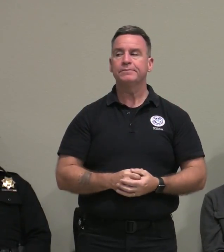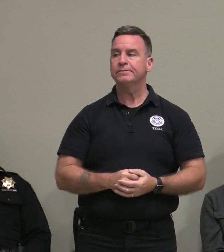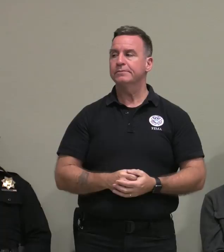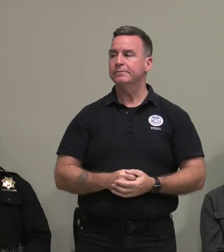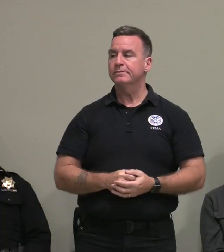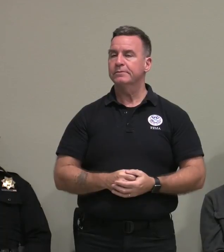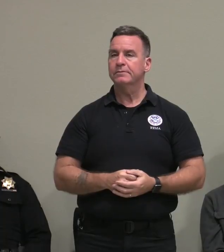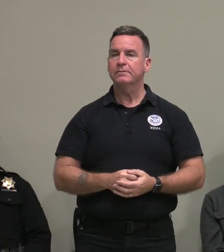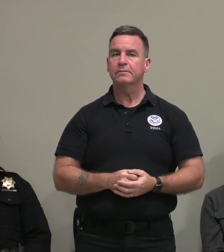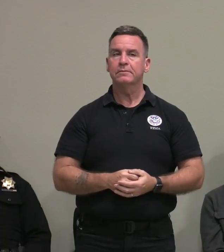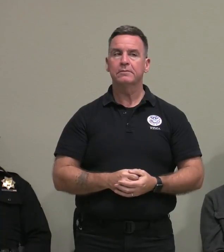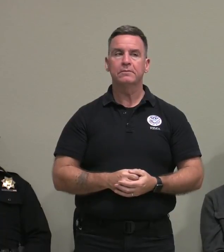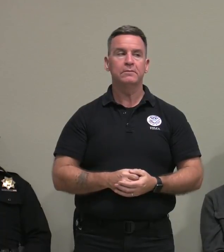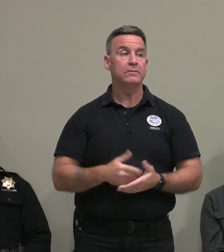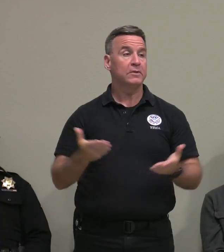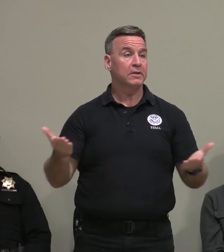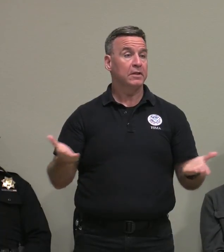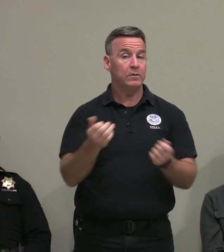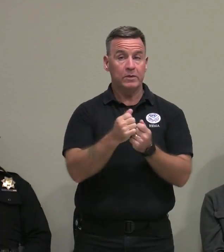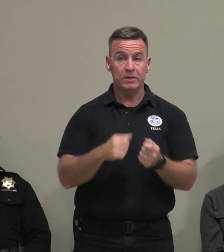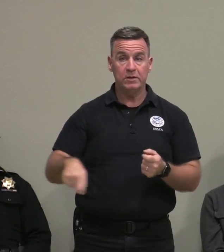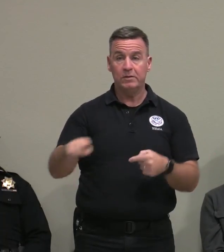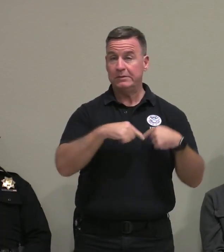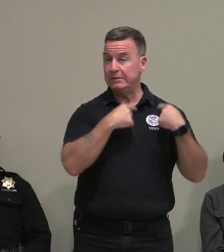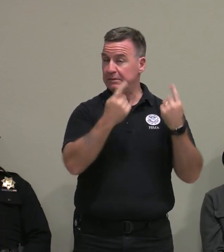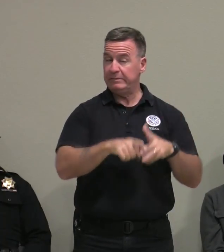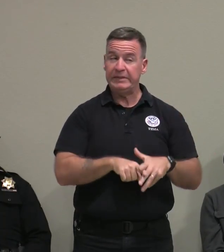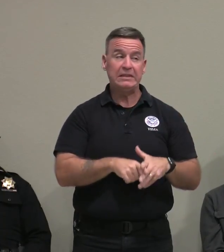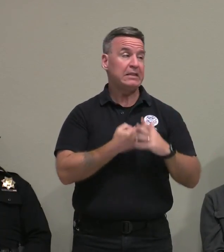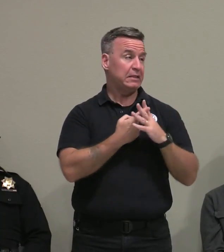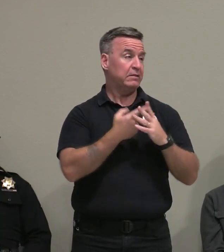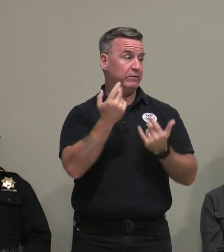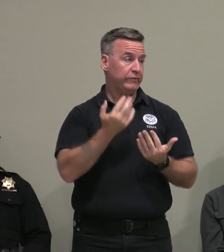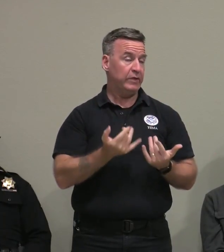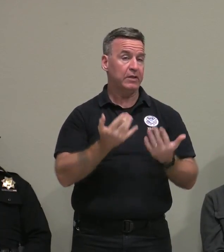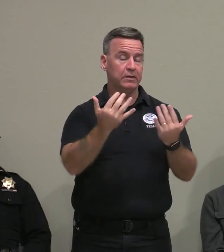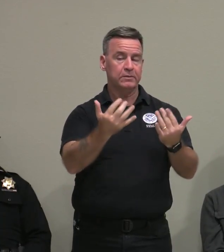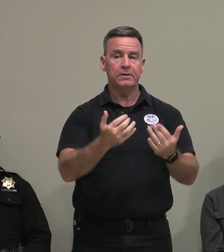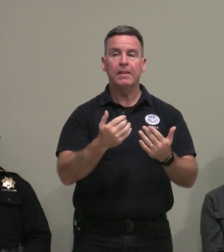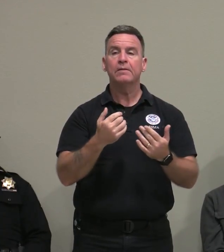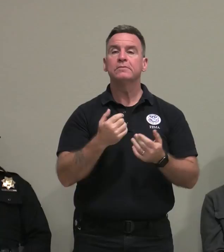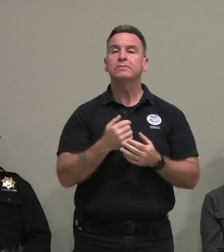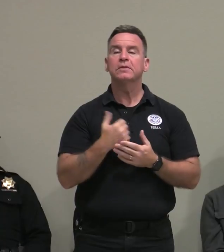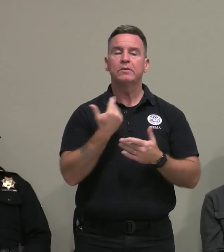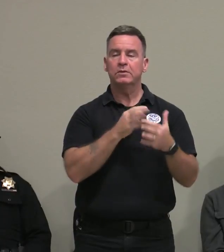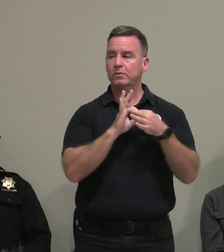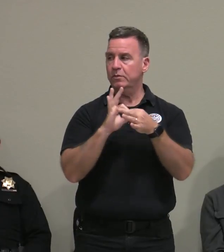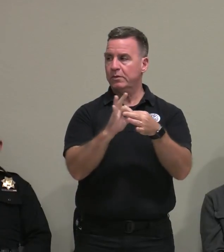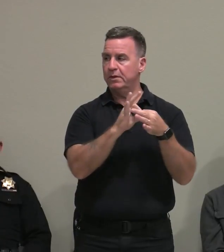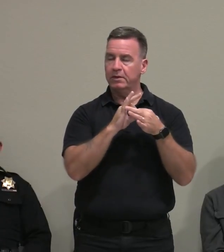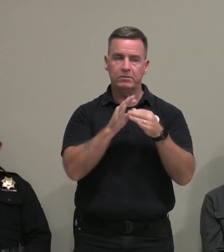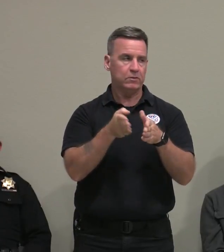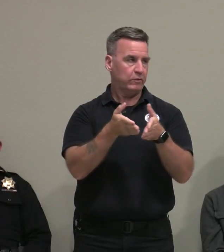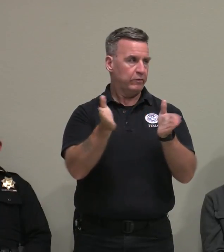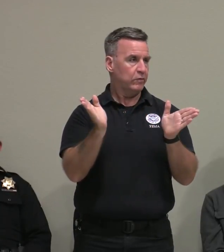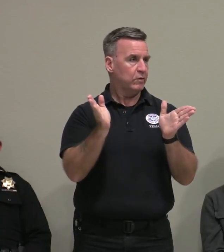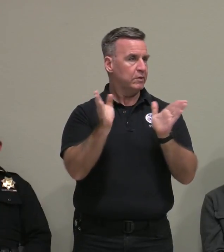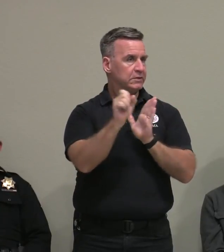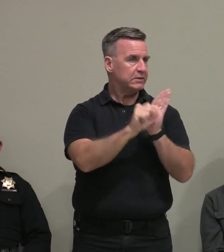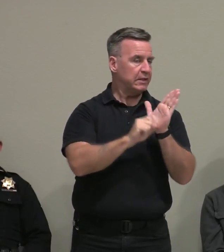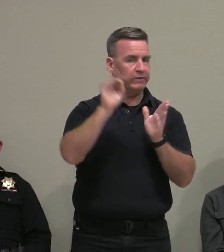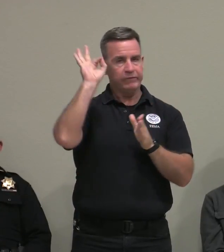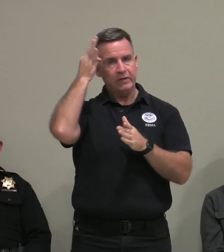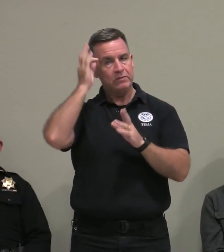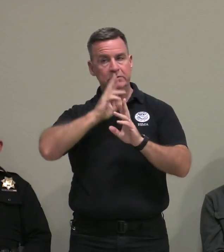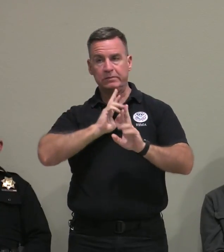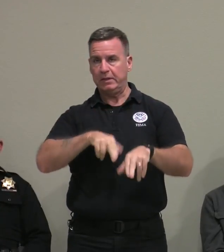we've been here with you all from the beginning of the fire. And we are coordinating the overall state and federal